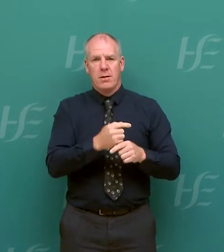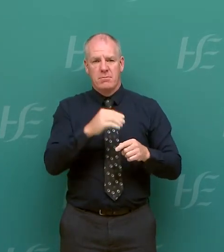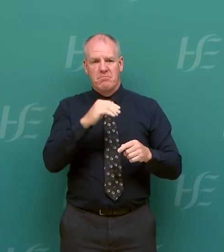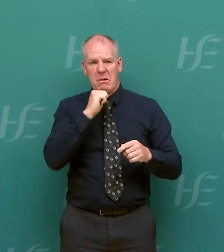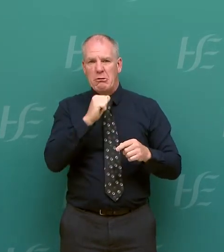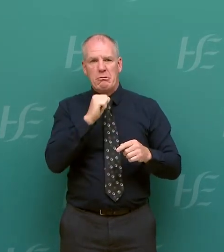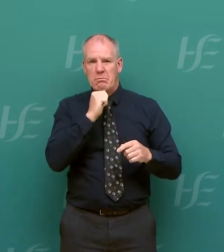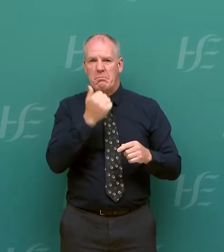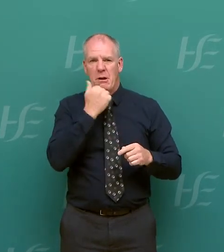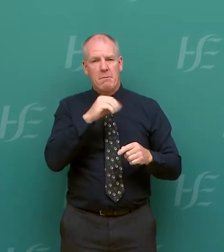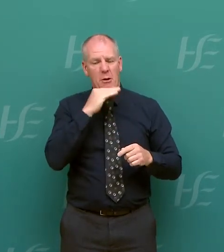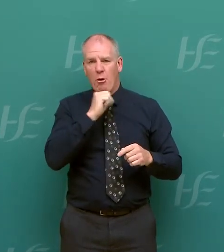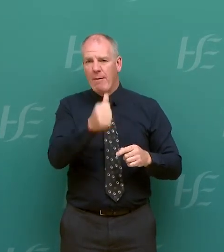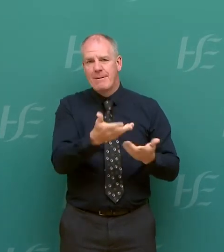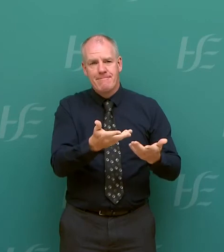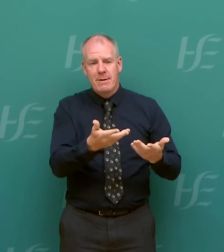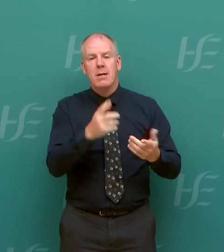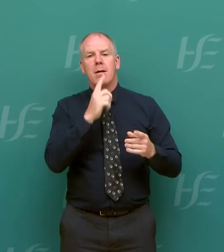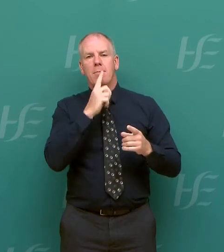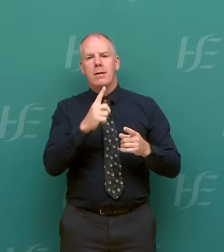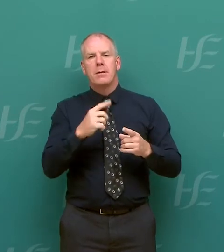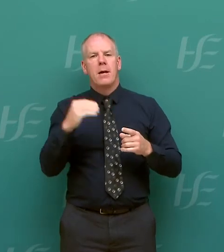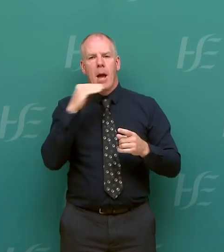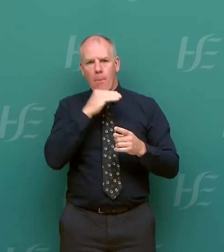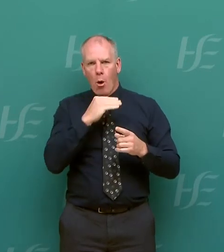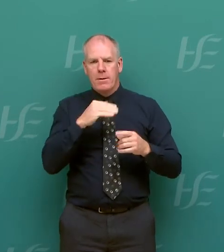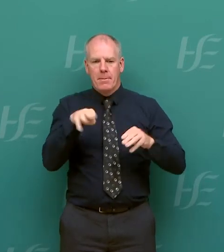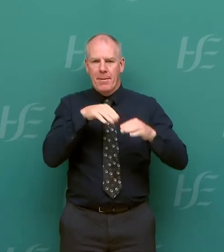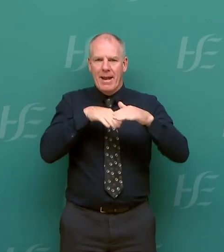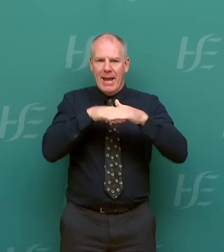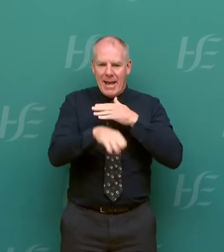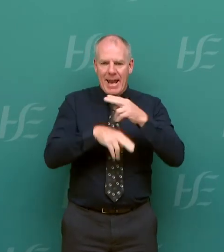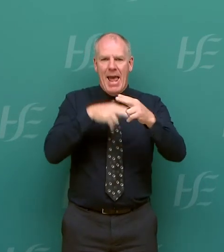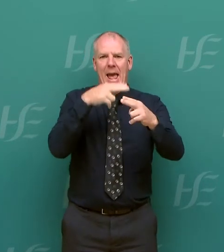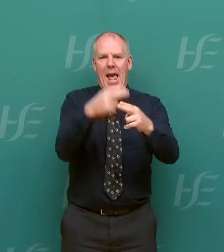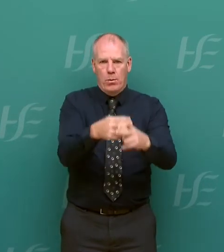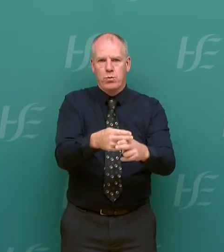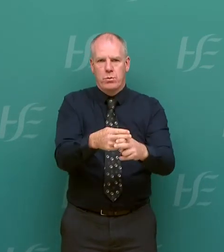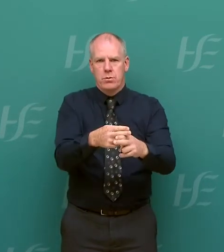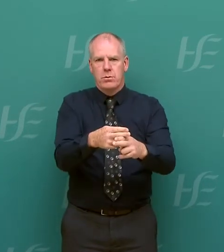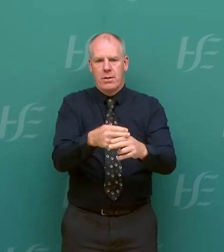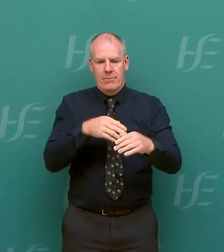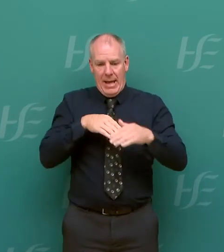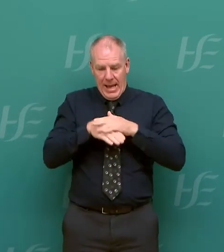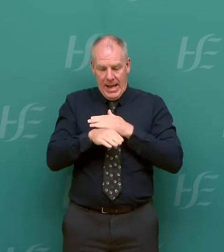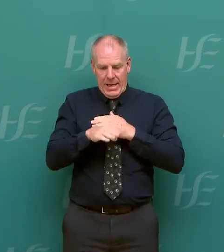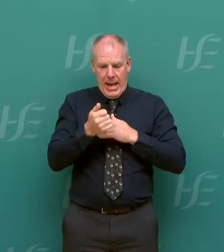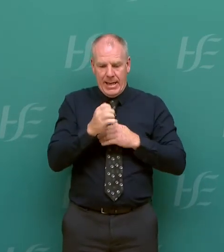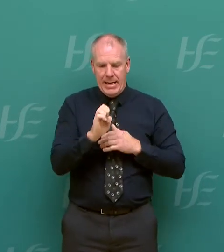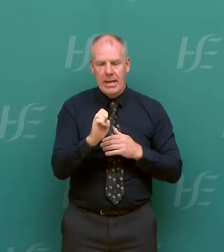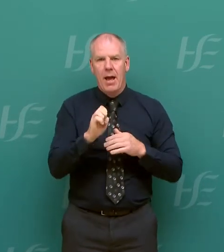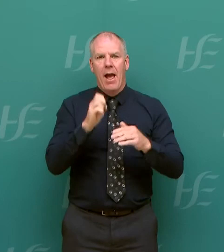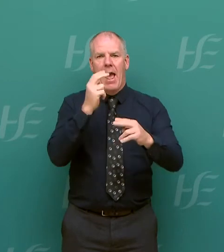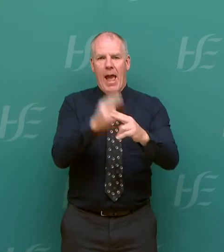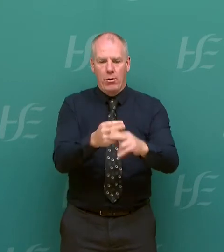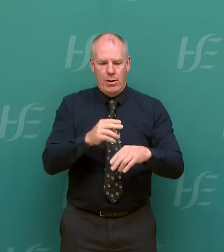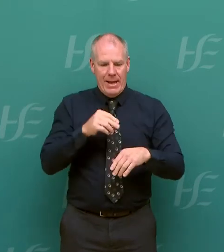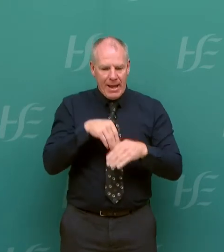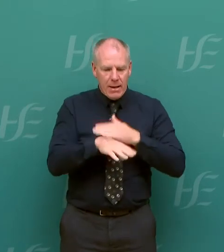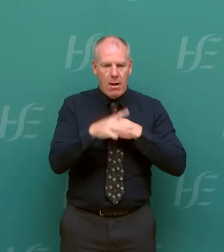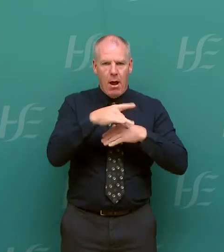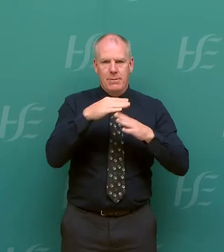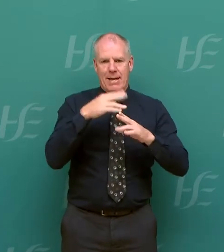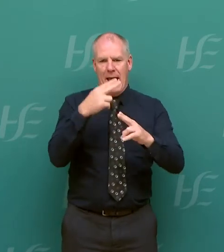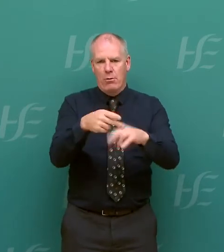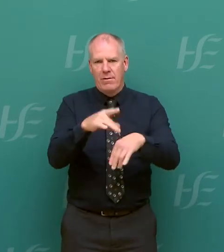lot. What is important to us is the flow of patients from the front door right through. And critically for us, what we've been focusing on, and something